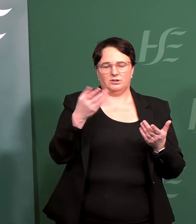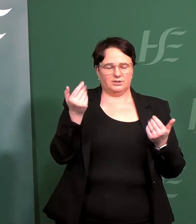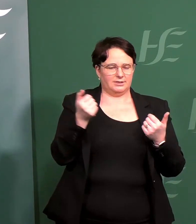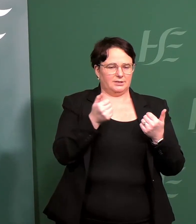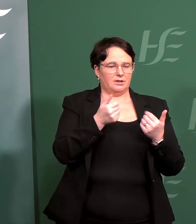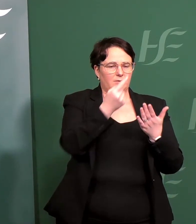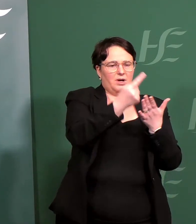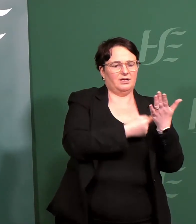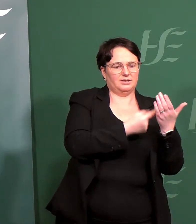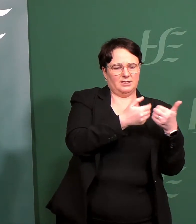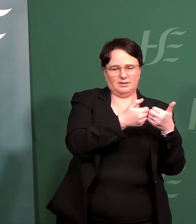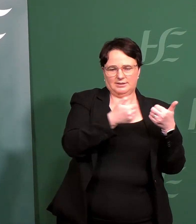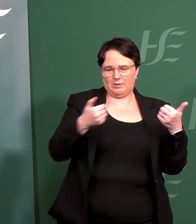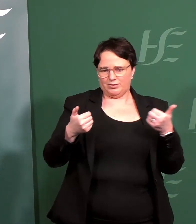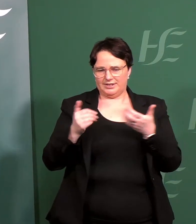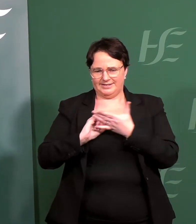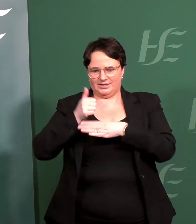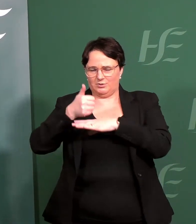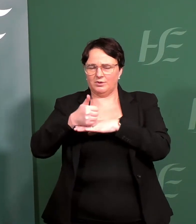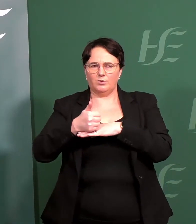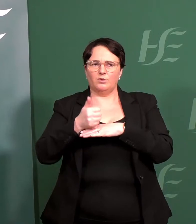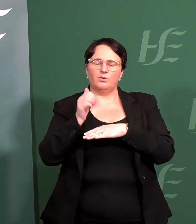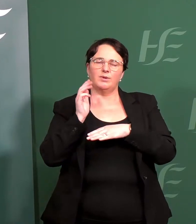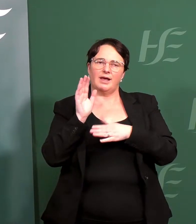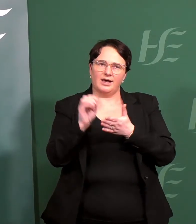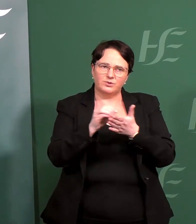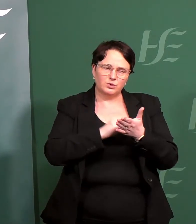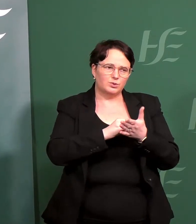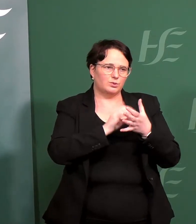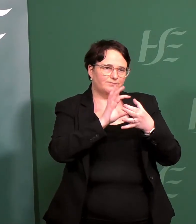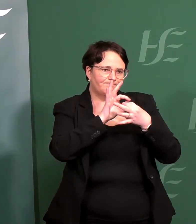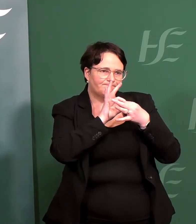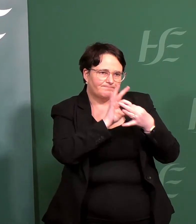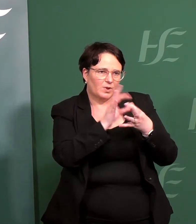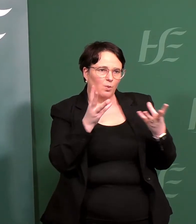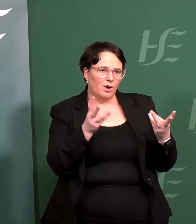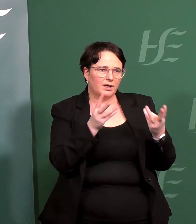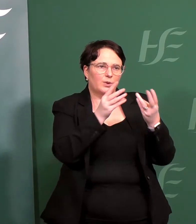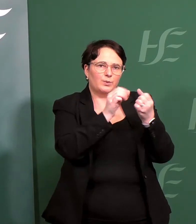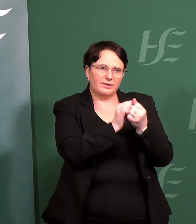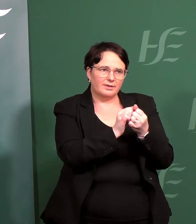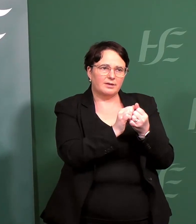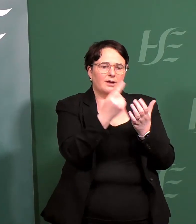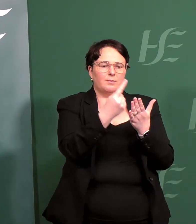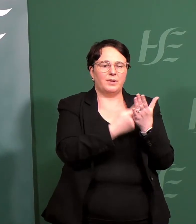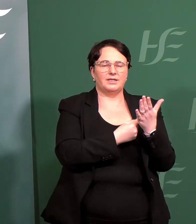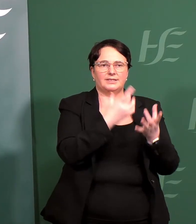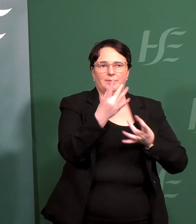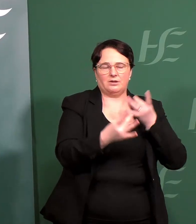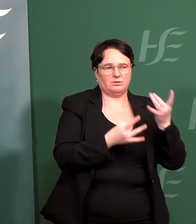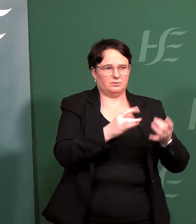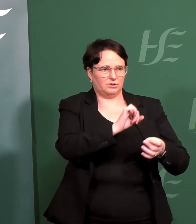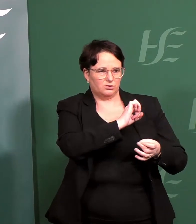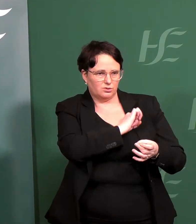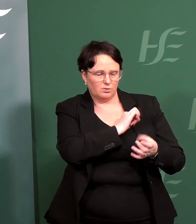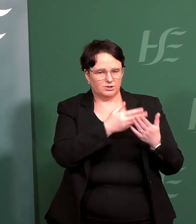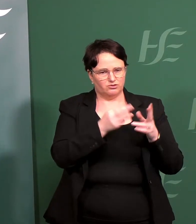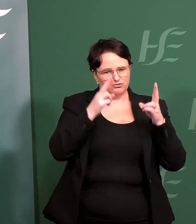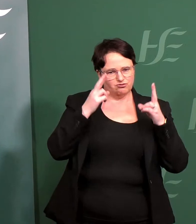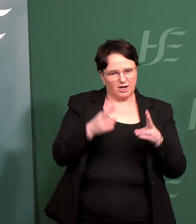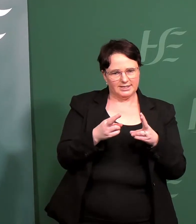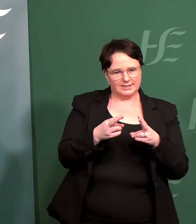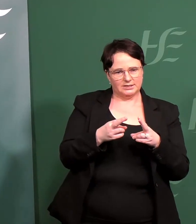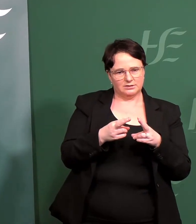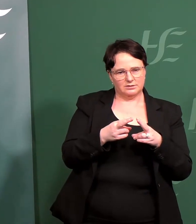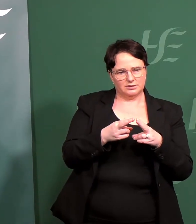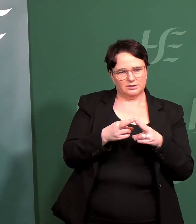policy, and we will be engaging with policymakers to help us understand in terms of what's the right operational strategy in